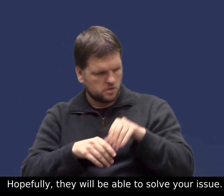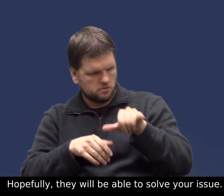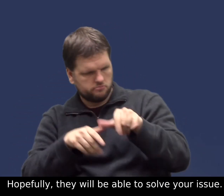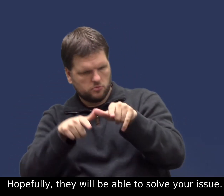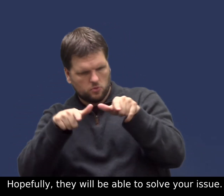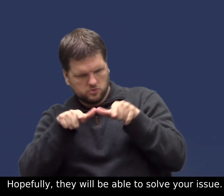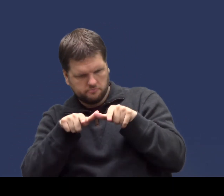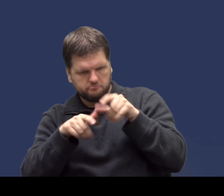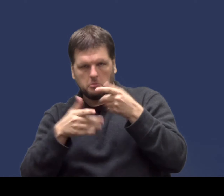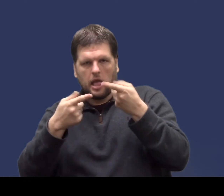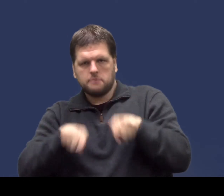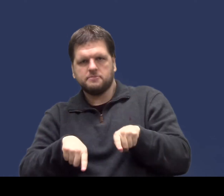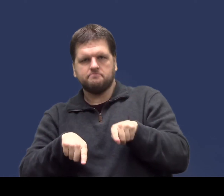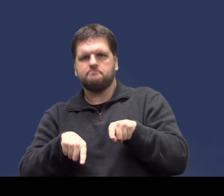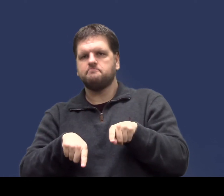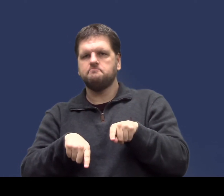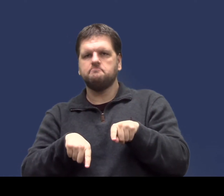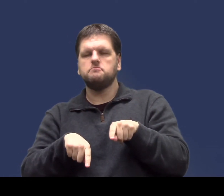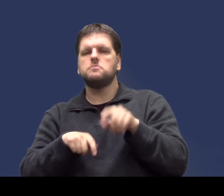your issue.